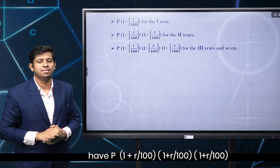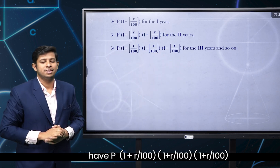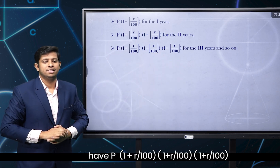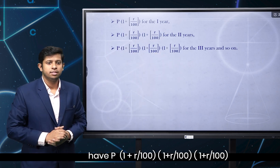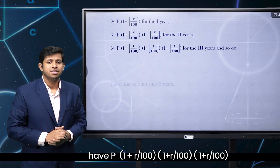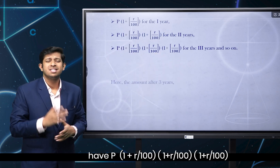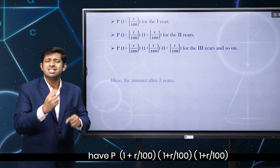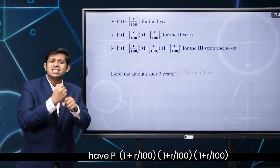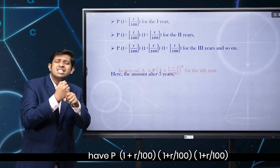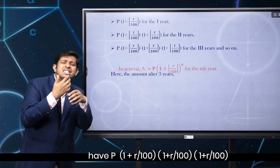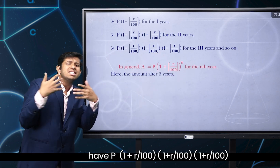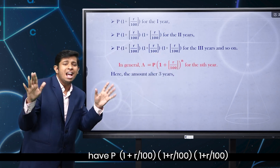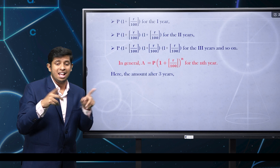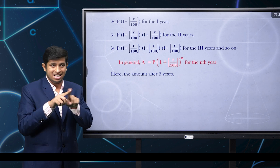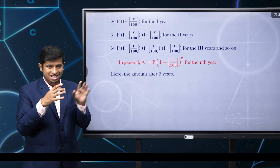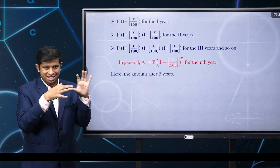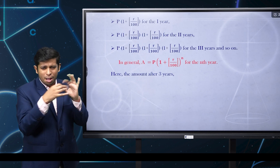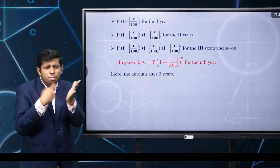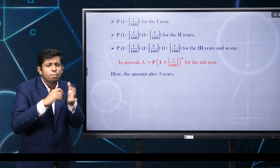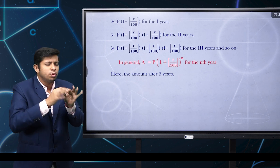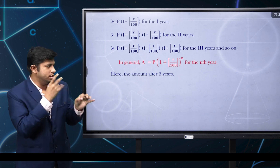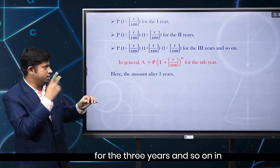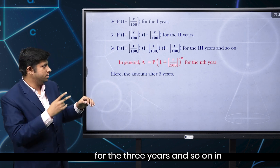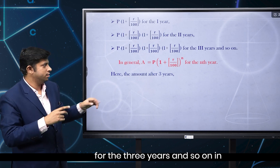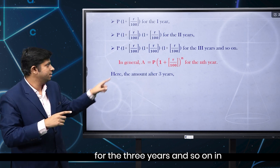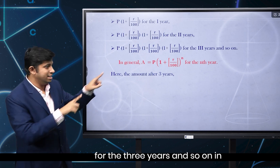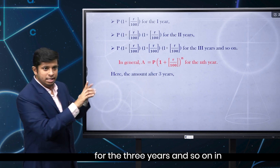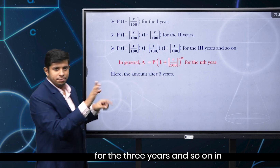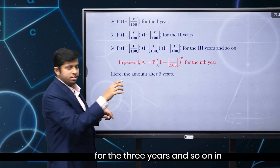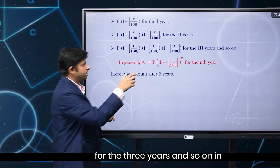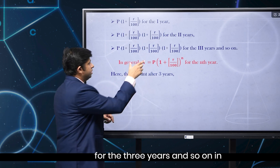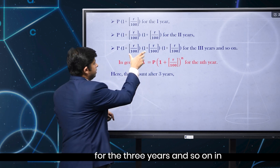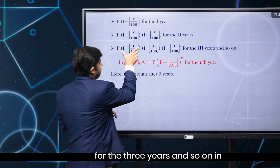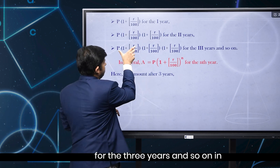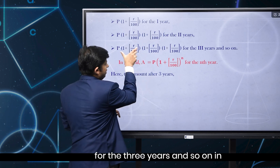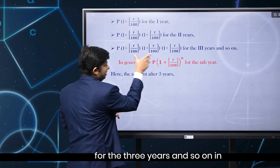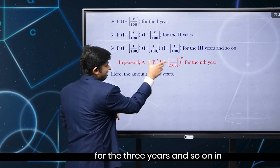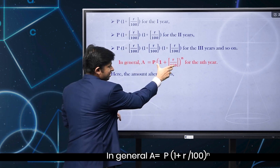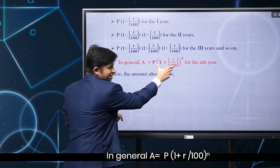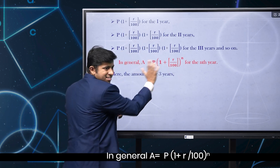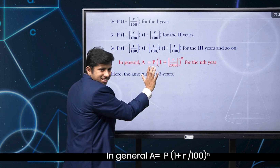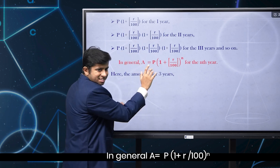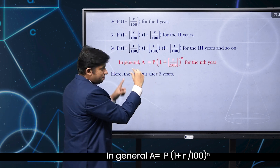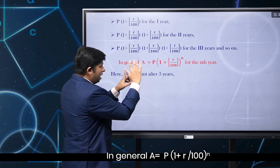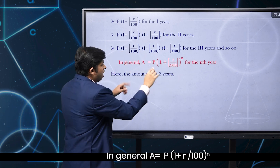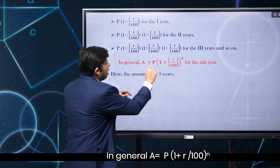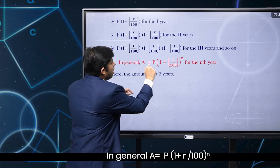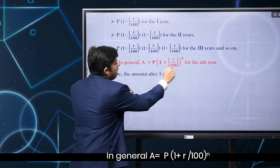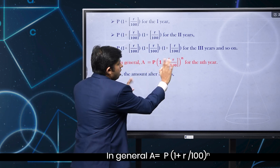on. In general, A equals to P 1 plus R by 100 to the power of n for the nth